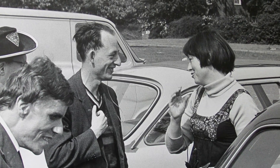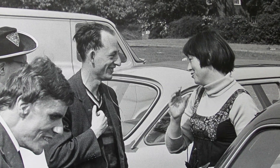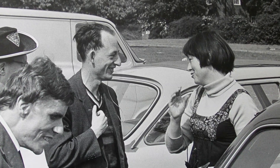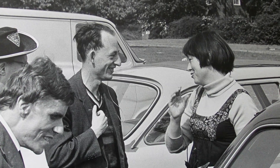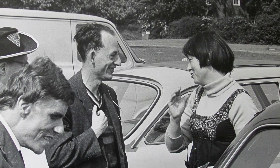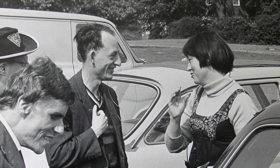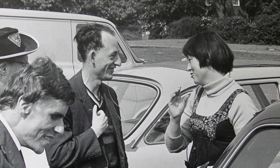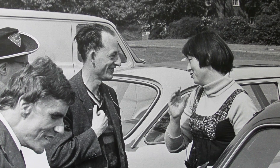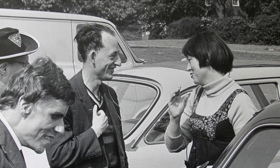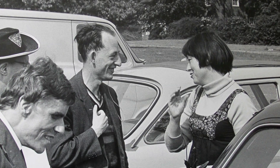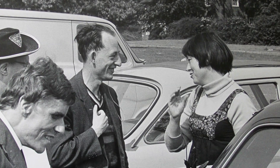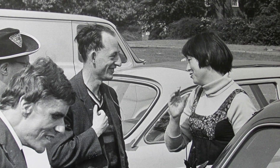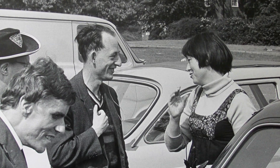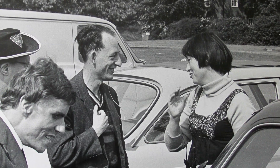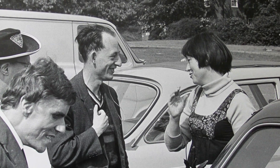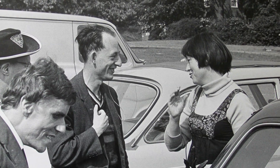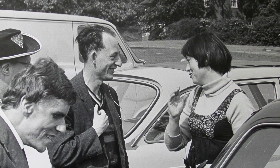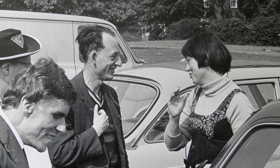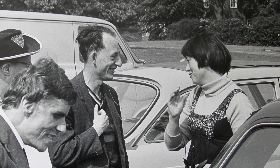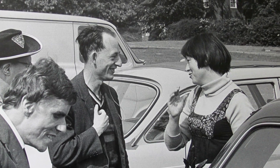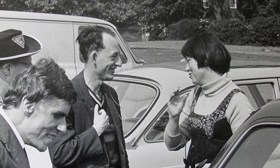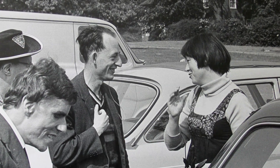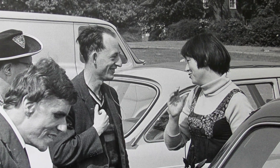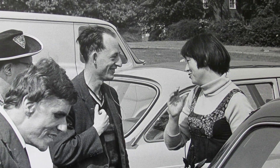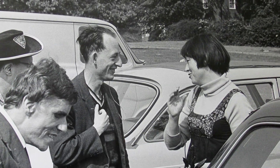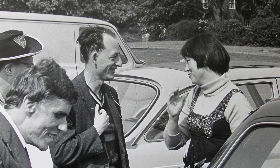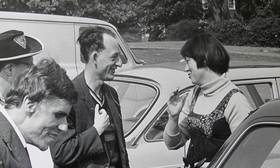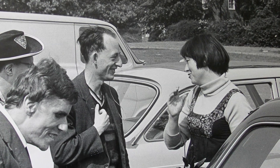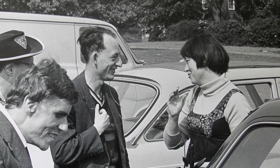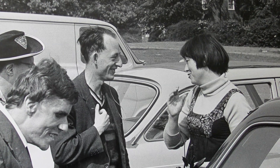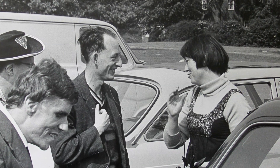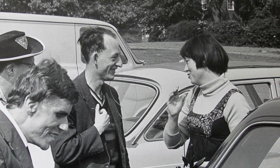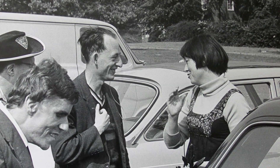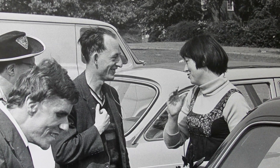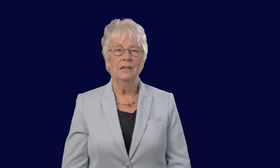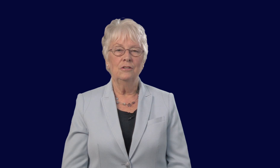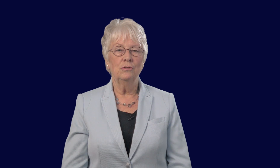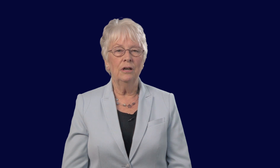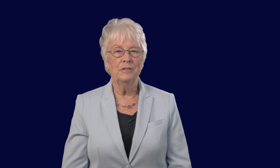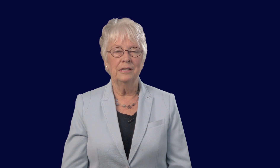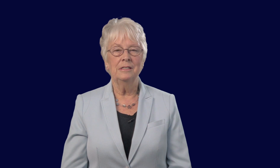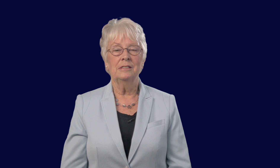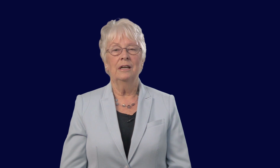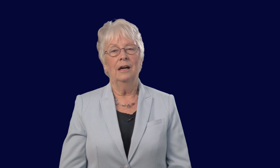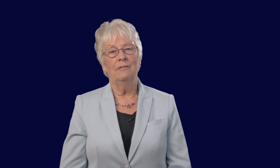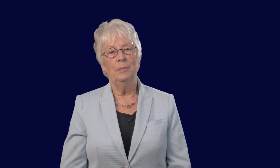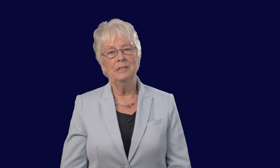And to our surprise, 3 patients began to attempt speech, something we'd never expected. Soon after this, I repeated the